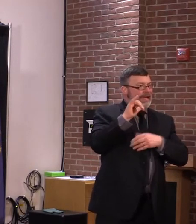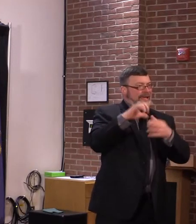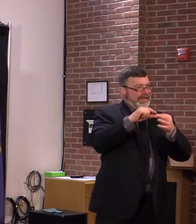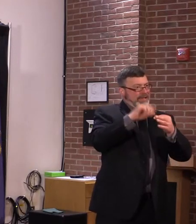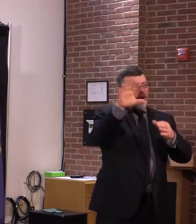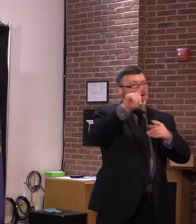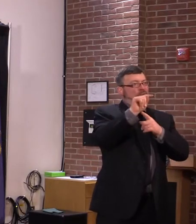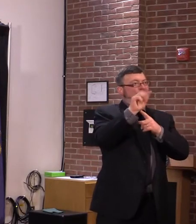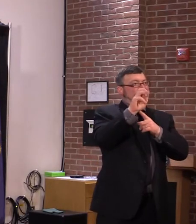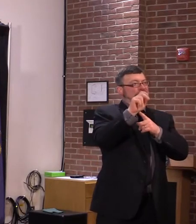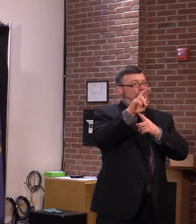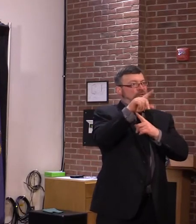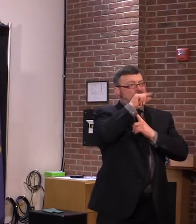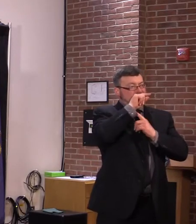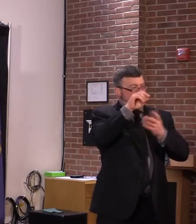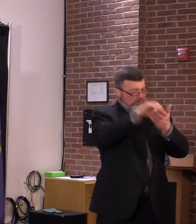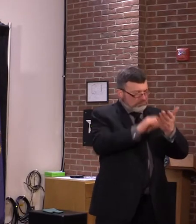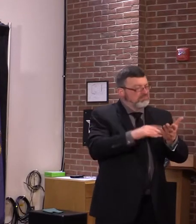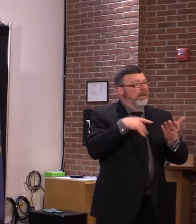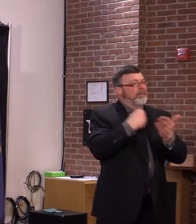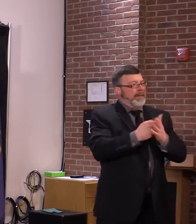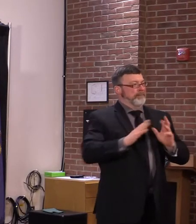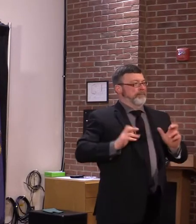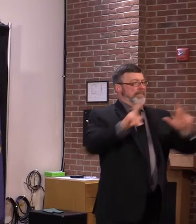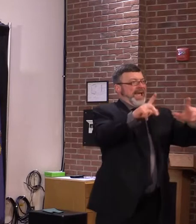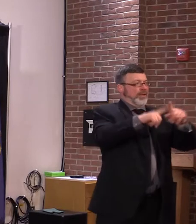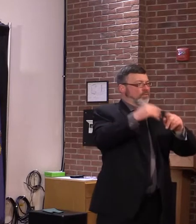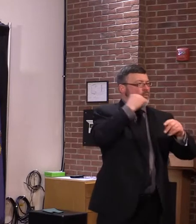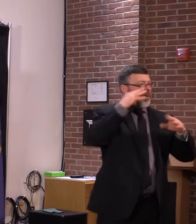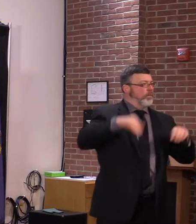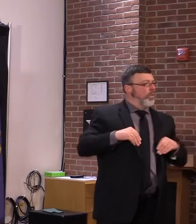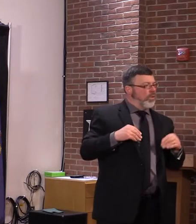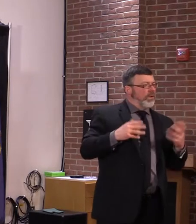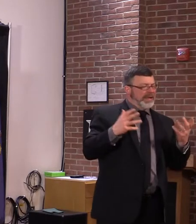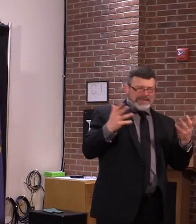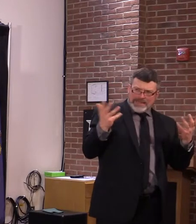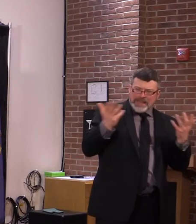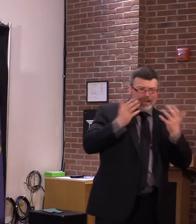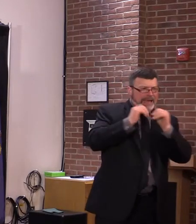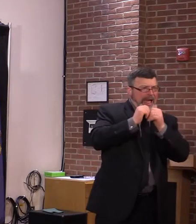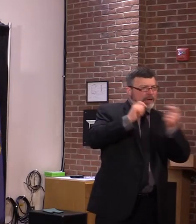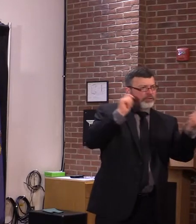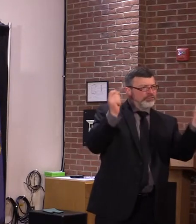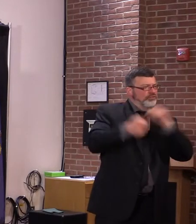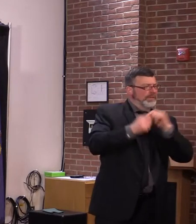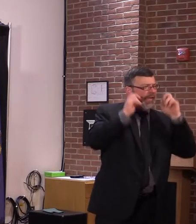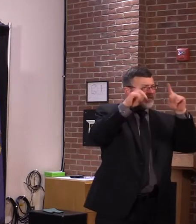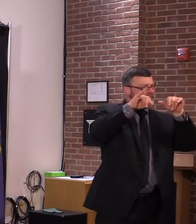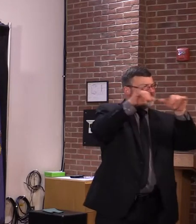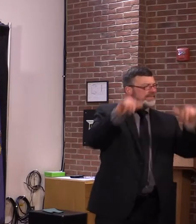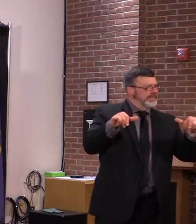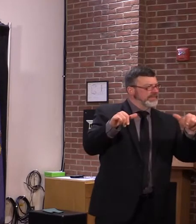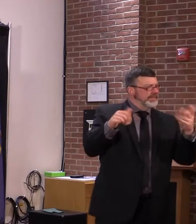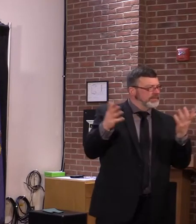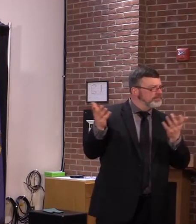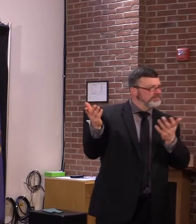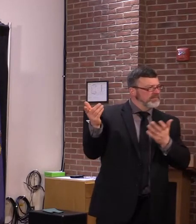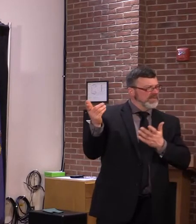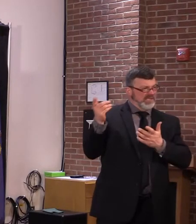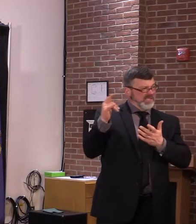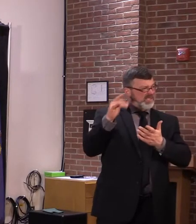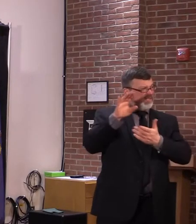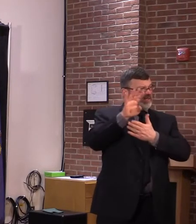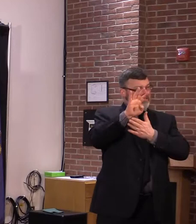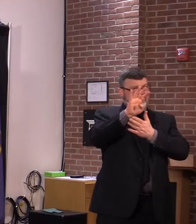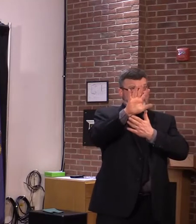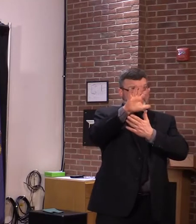money could be used to improve various parts of the education system. So what would your response be to people who think that $45 million should go back